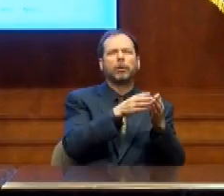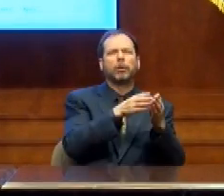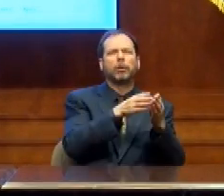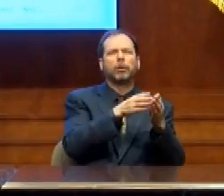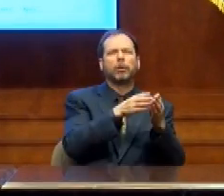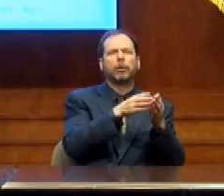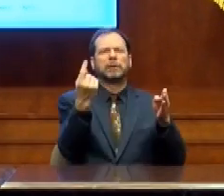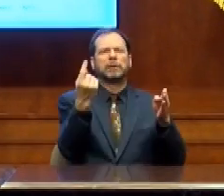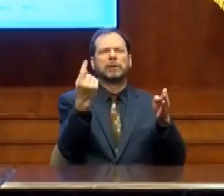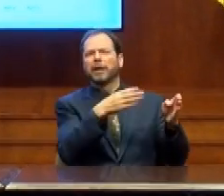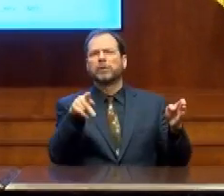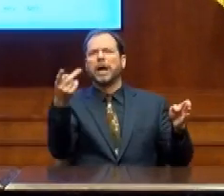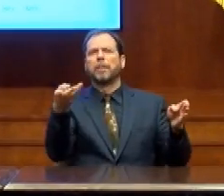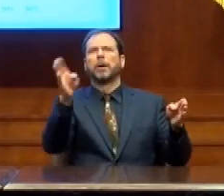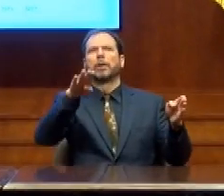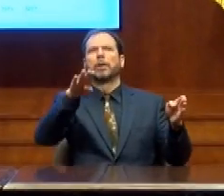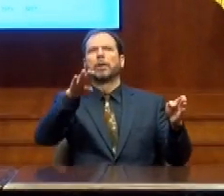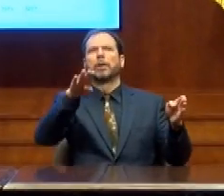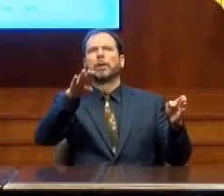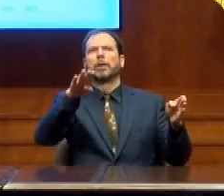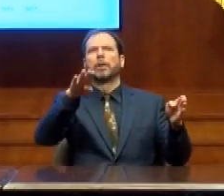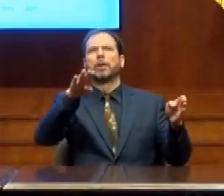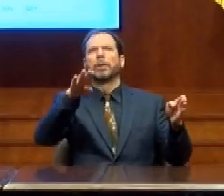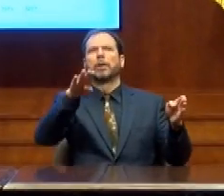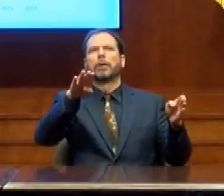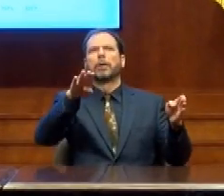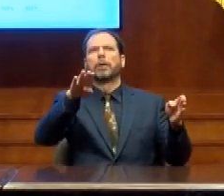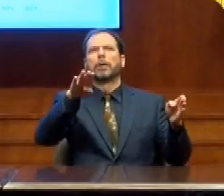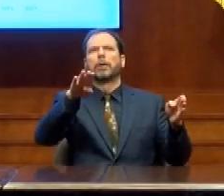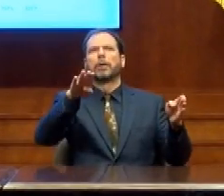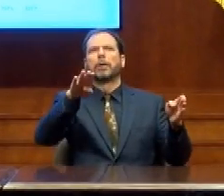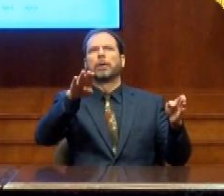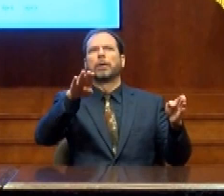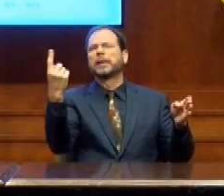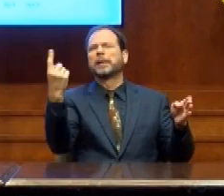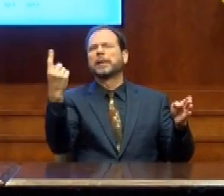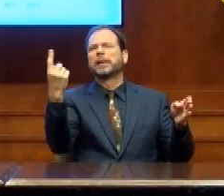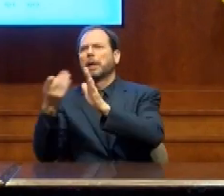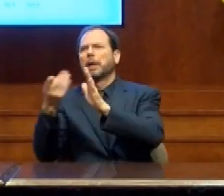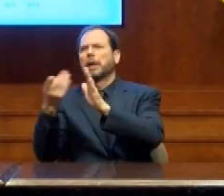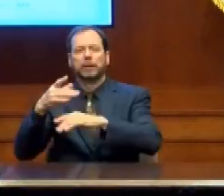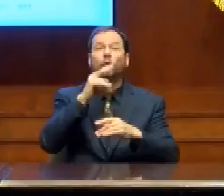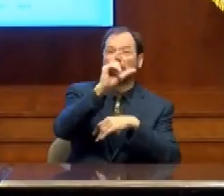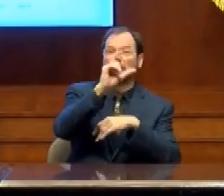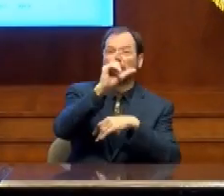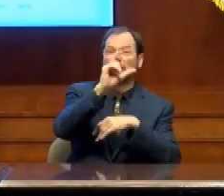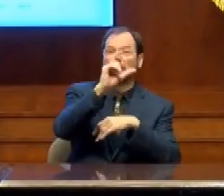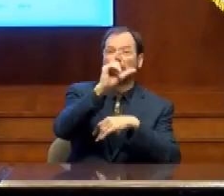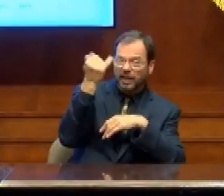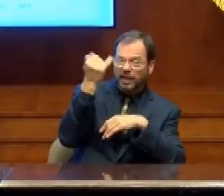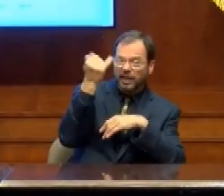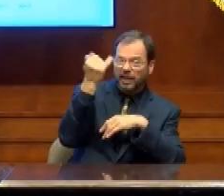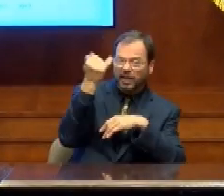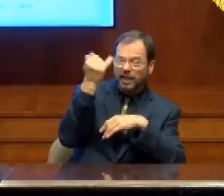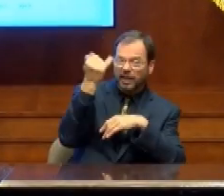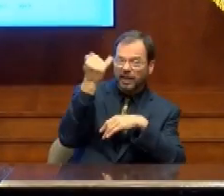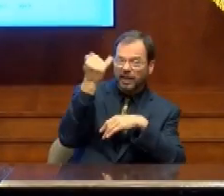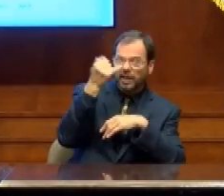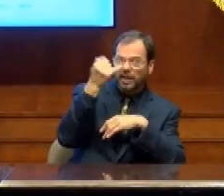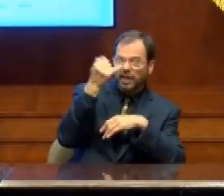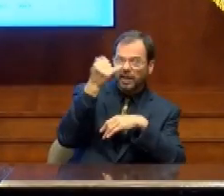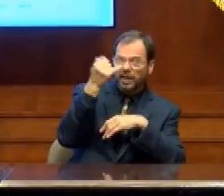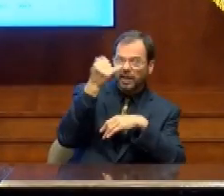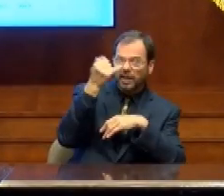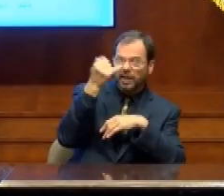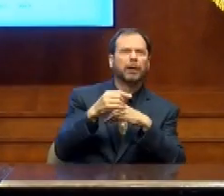double the number of identified cases. And so if you look way back in something like Italy early on, that doubling time was 1 to